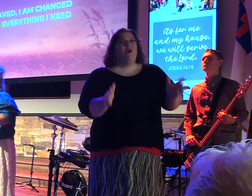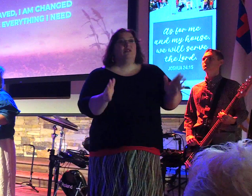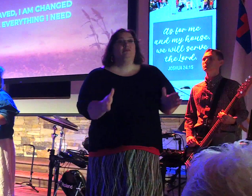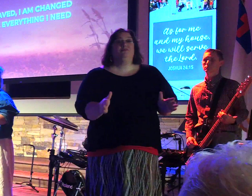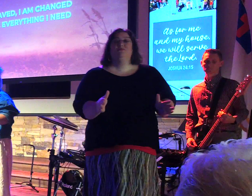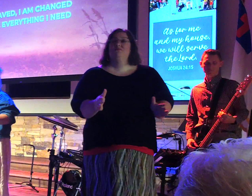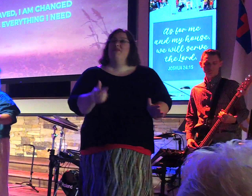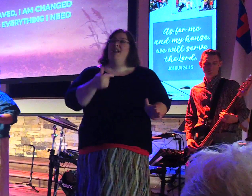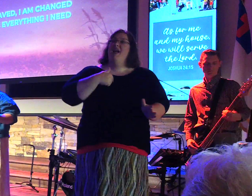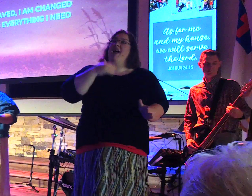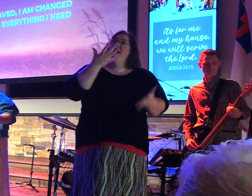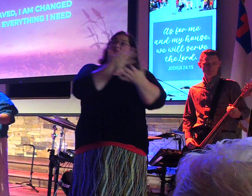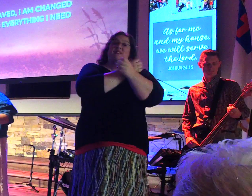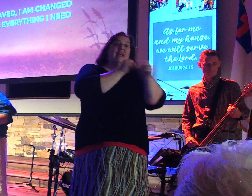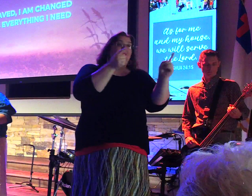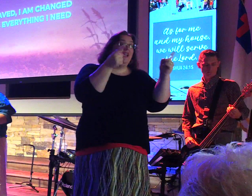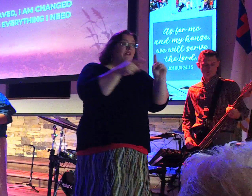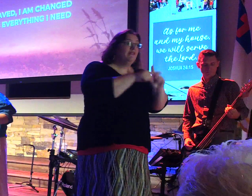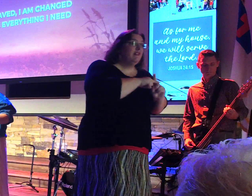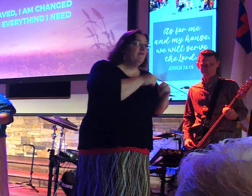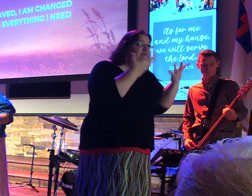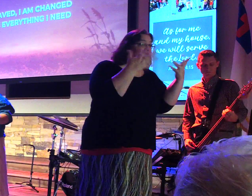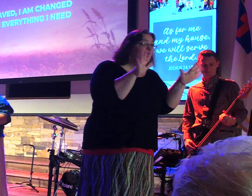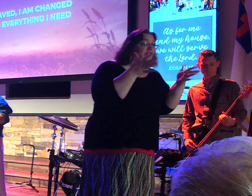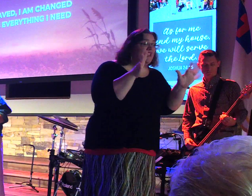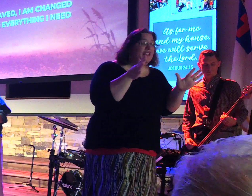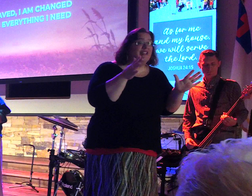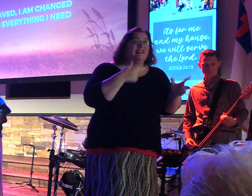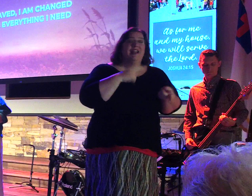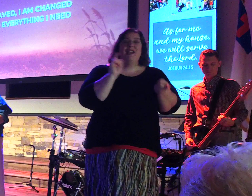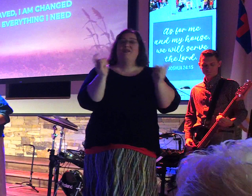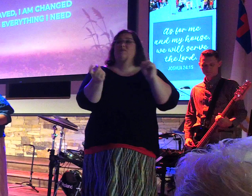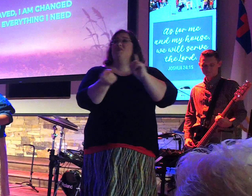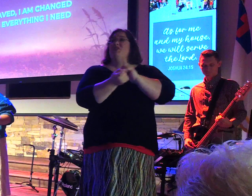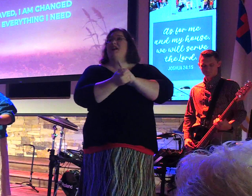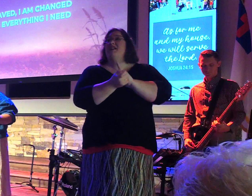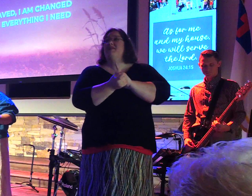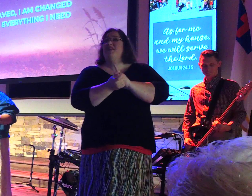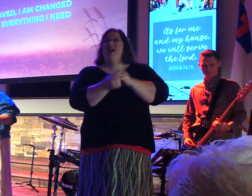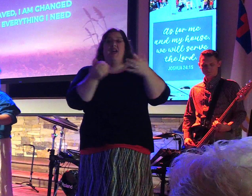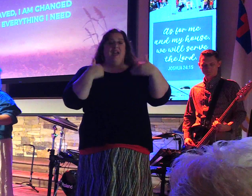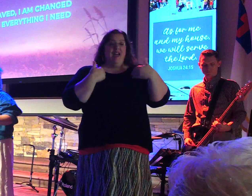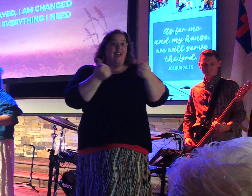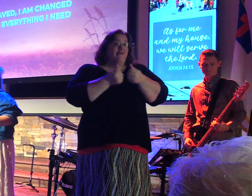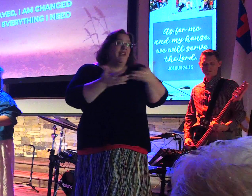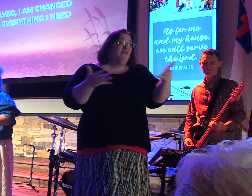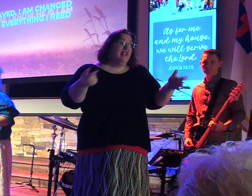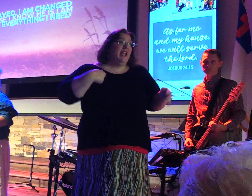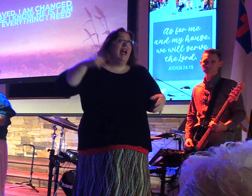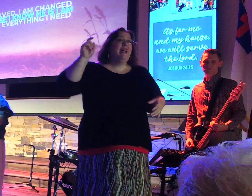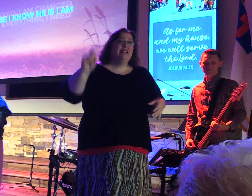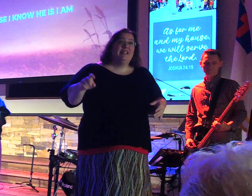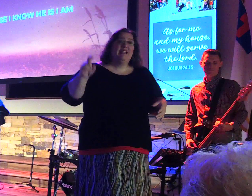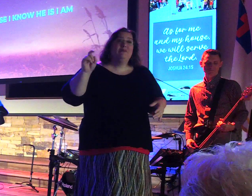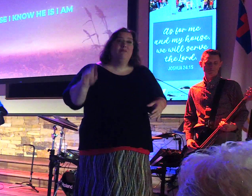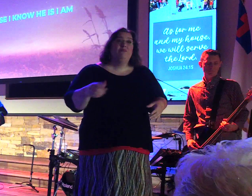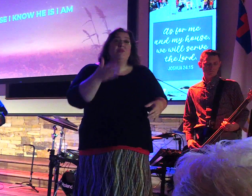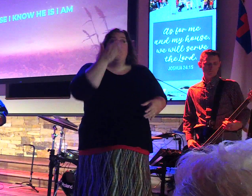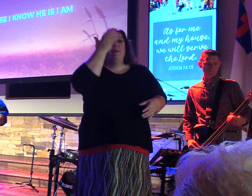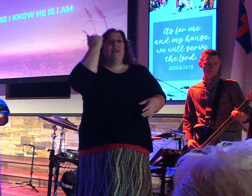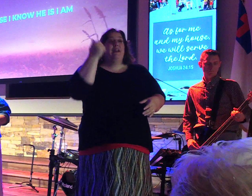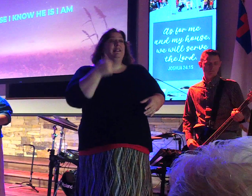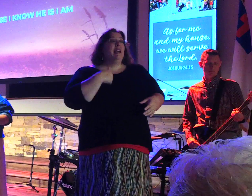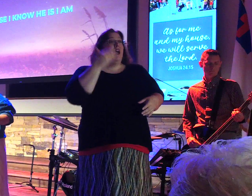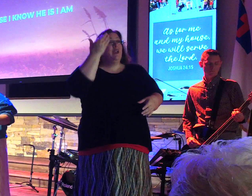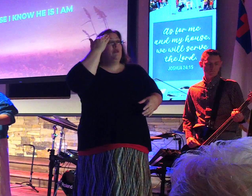Deliverer. I am saved, I am changed, I have everything I need.